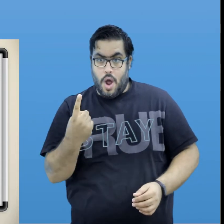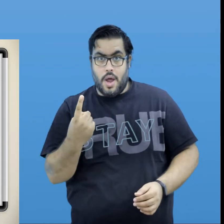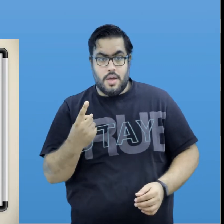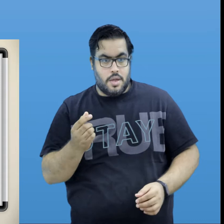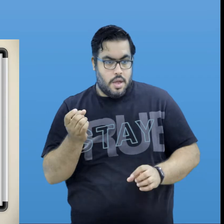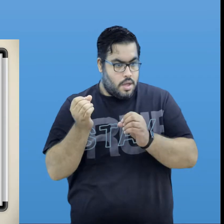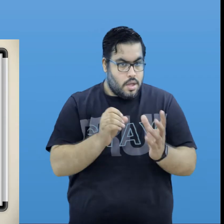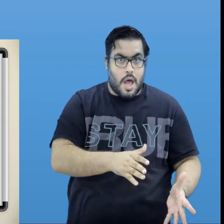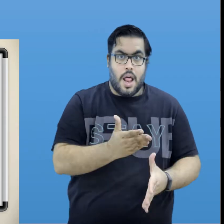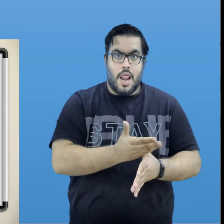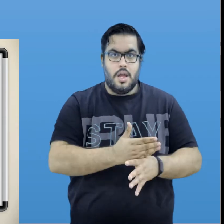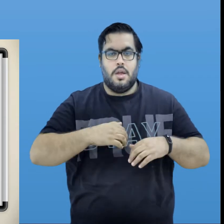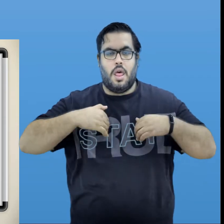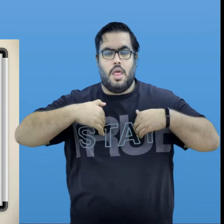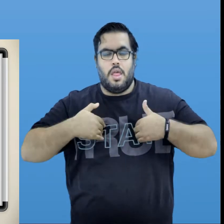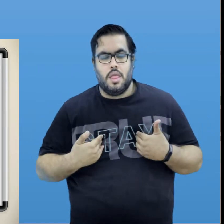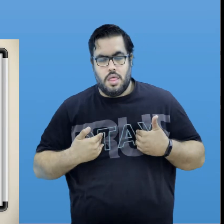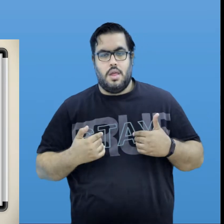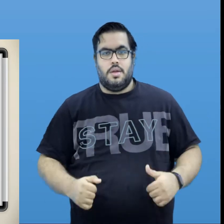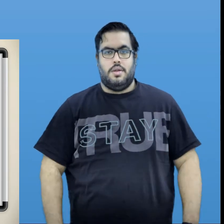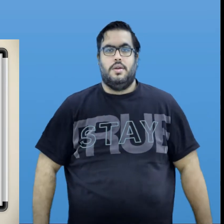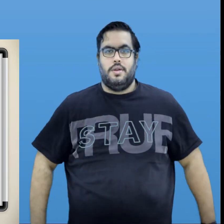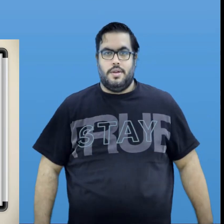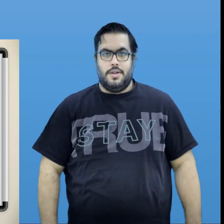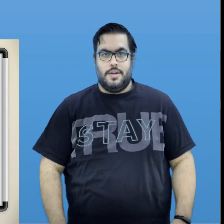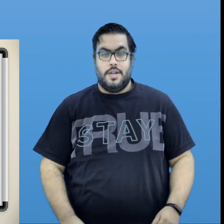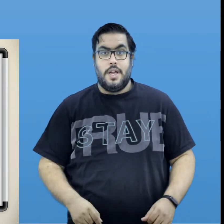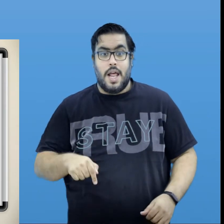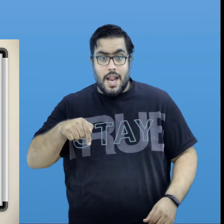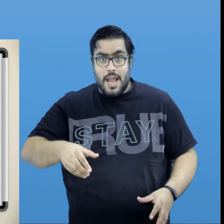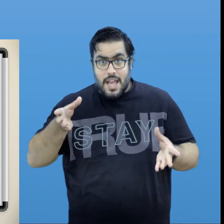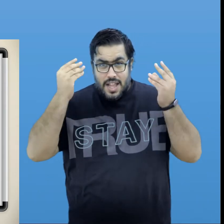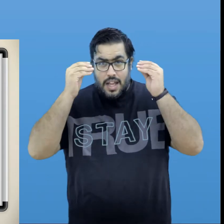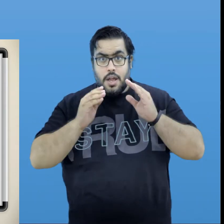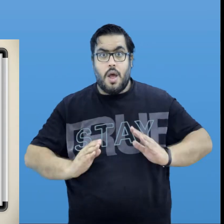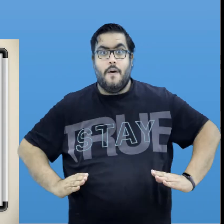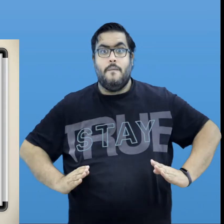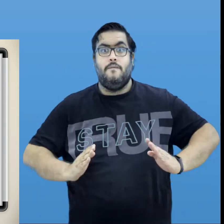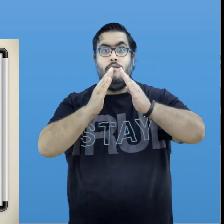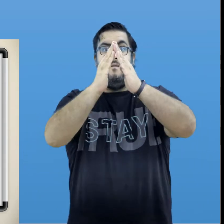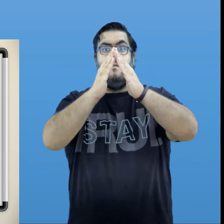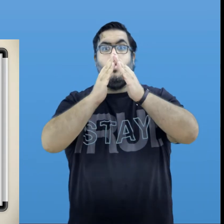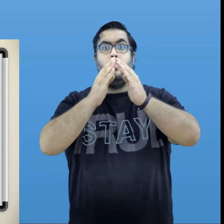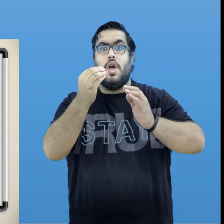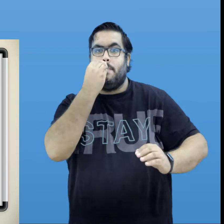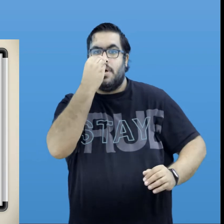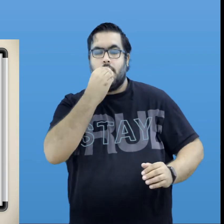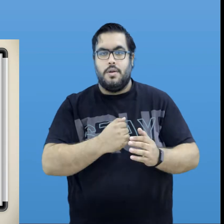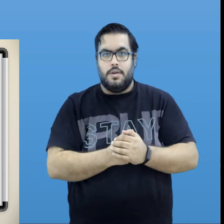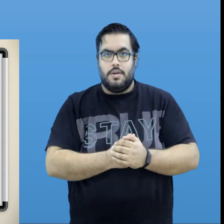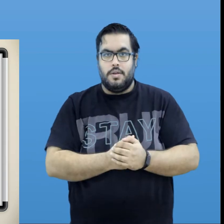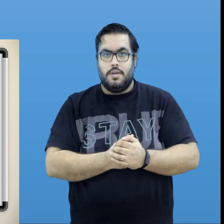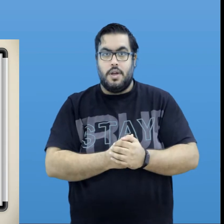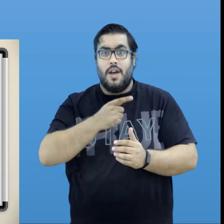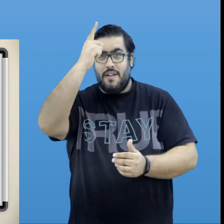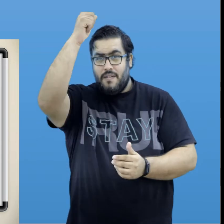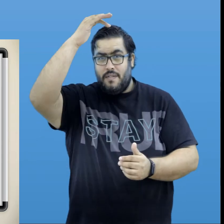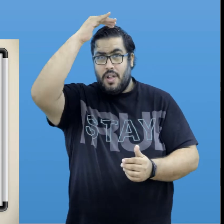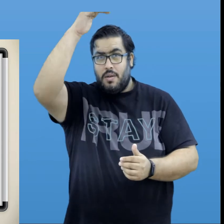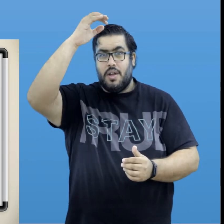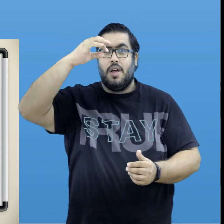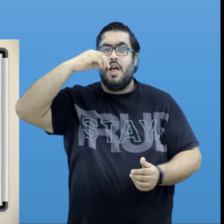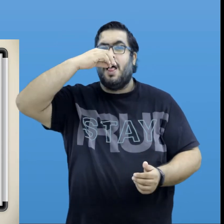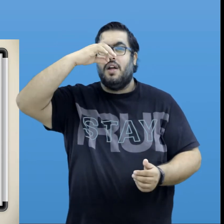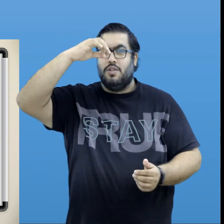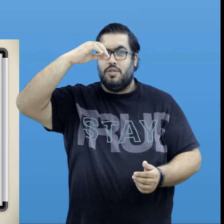sentences, then you lose 10 marks. Again, we only need you to write 4 sentences. So open